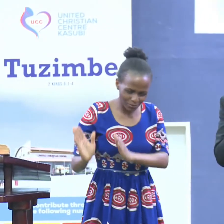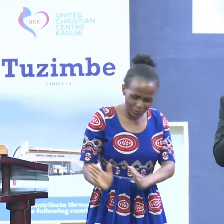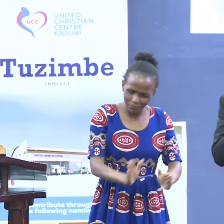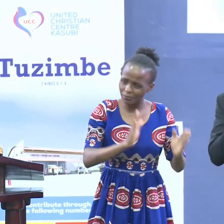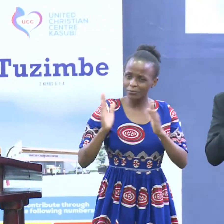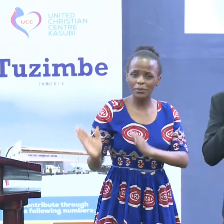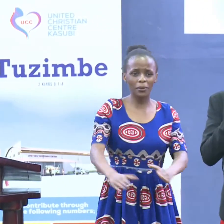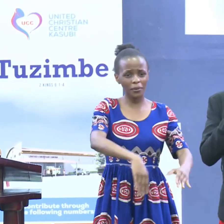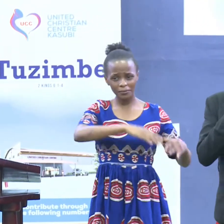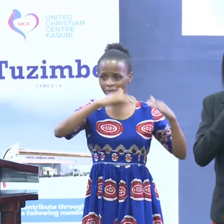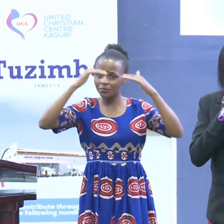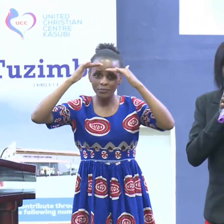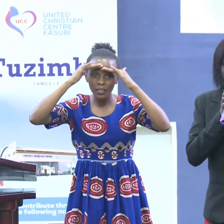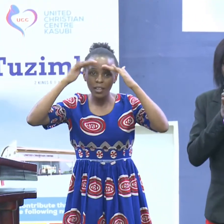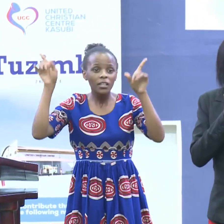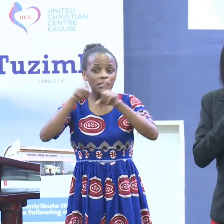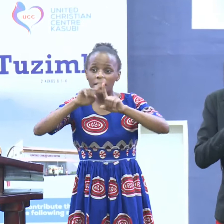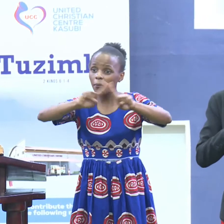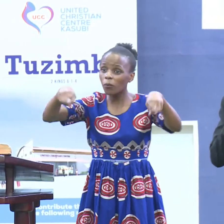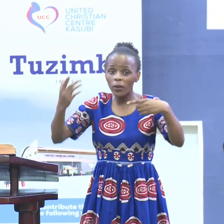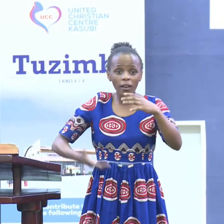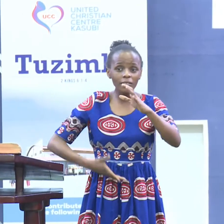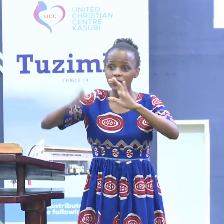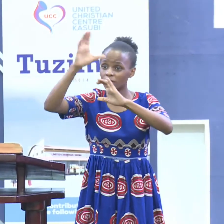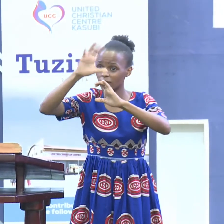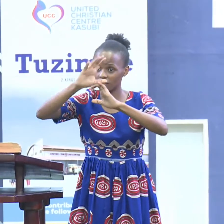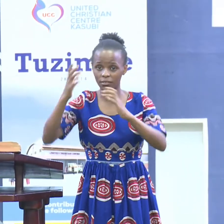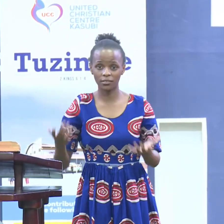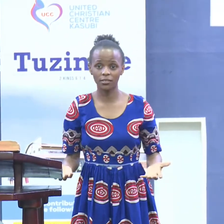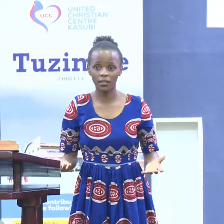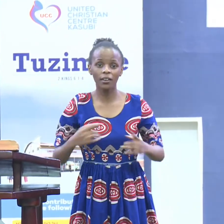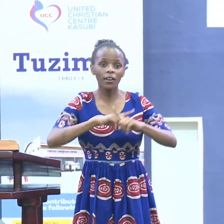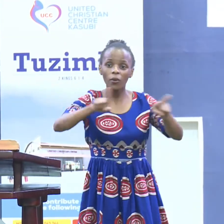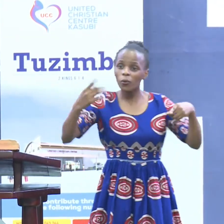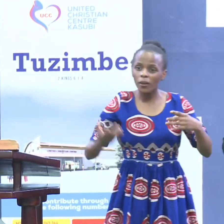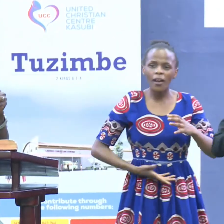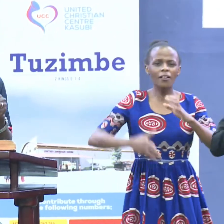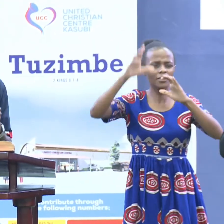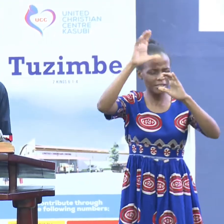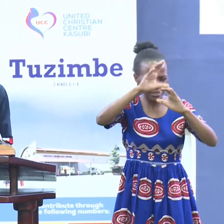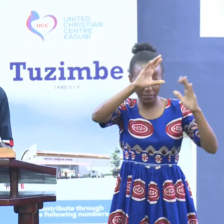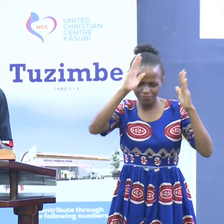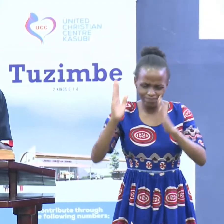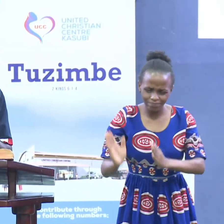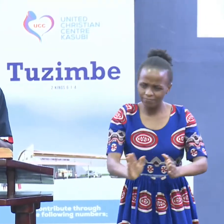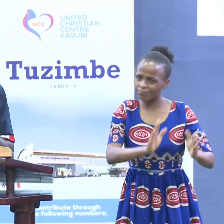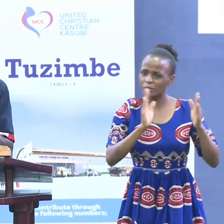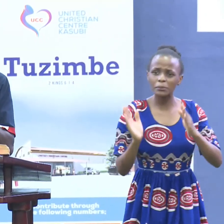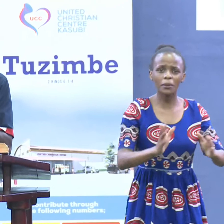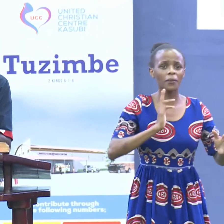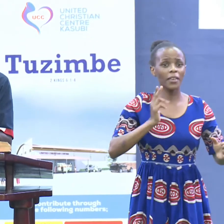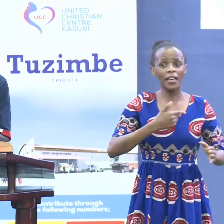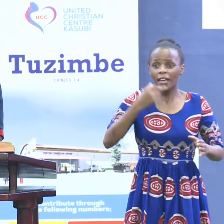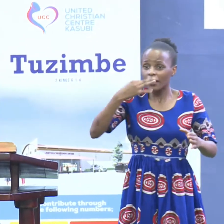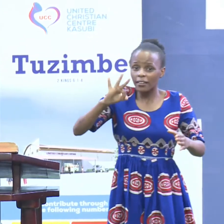prepared Jacob so well. We also have a church. We have a church that prepares us.